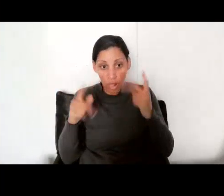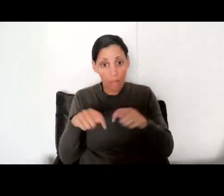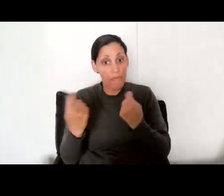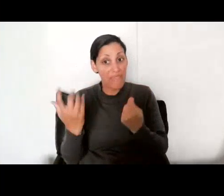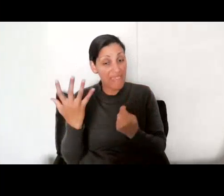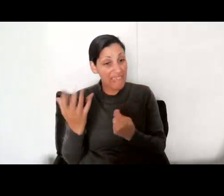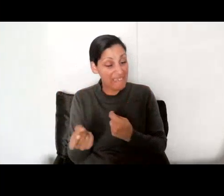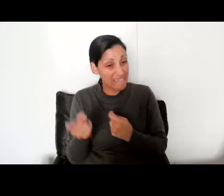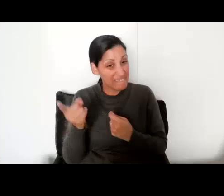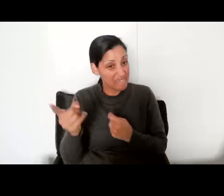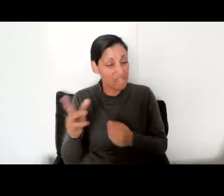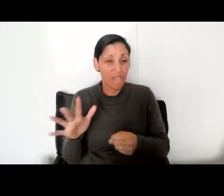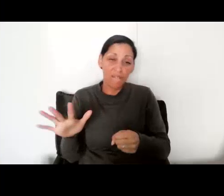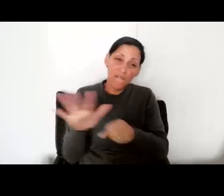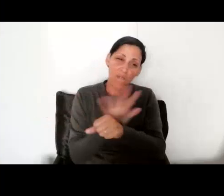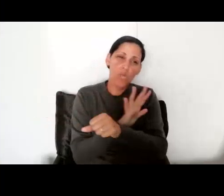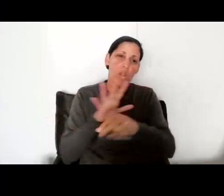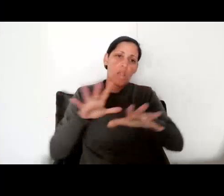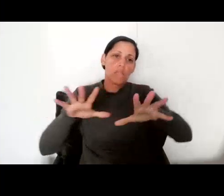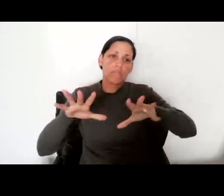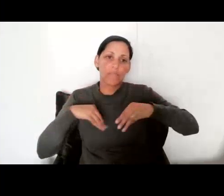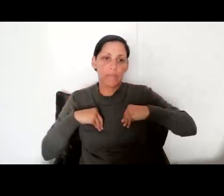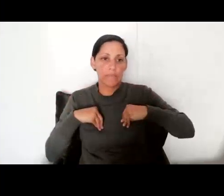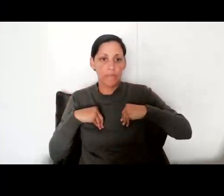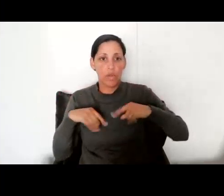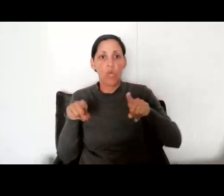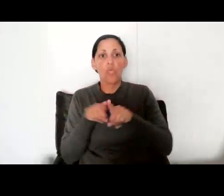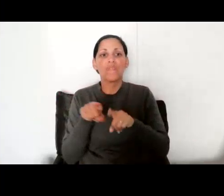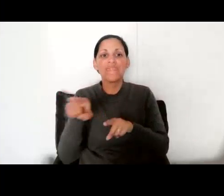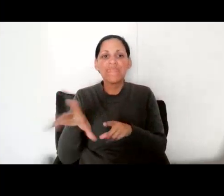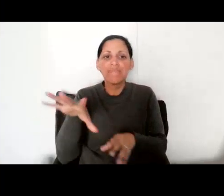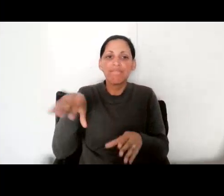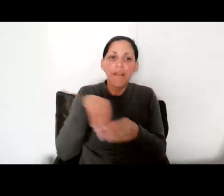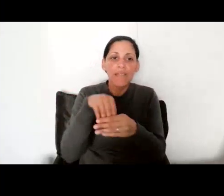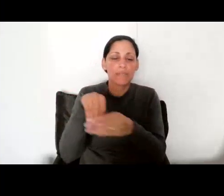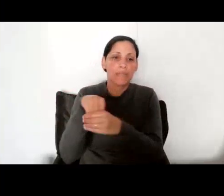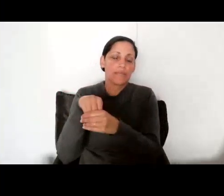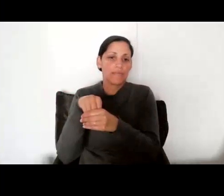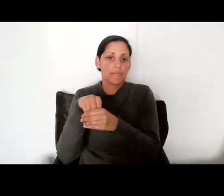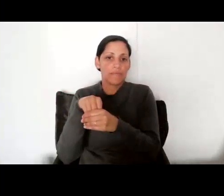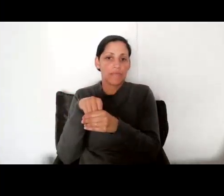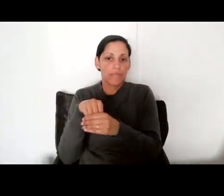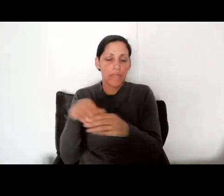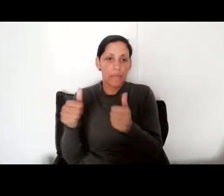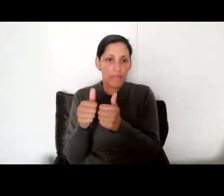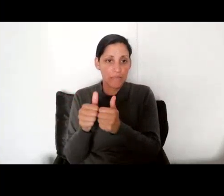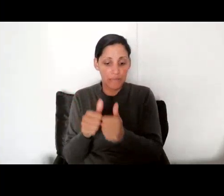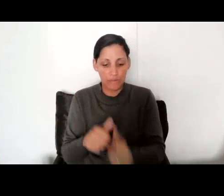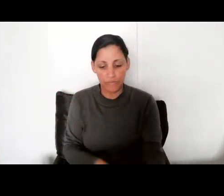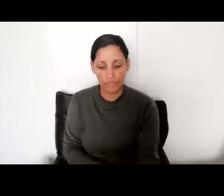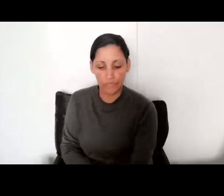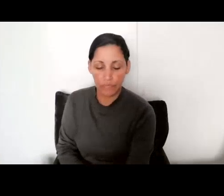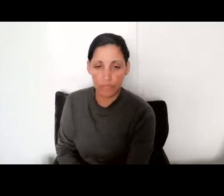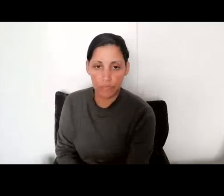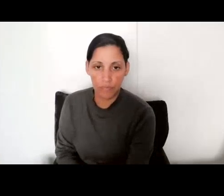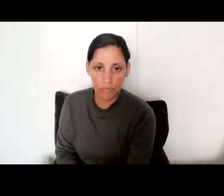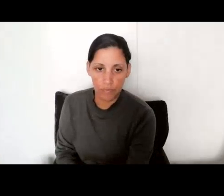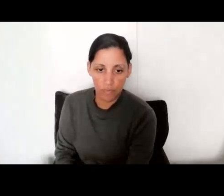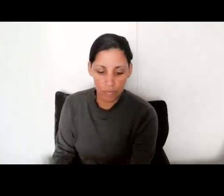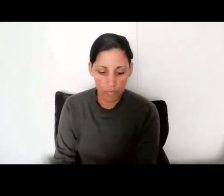fully accepted and actually participate with their peers. Because later last